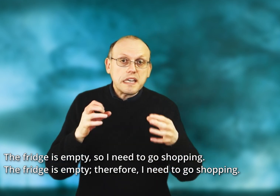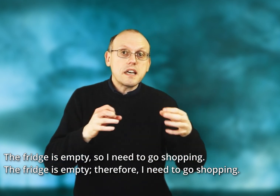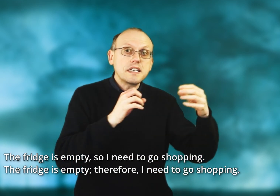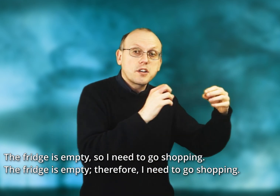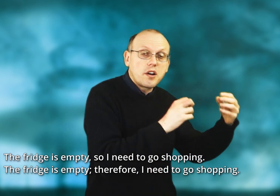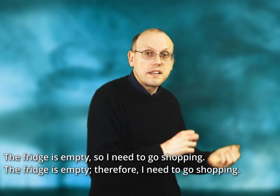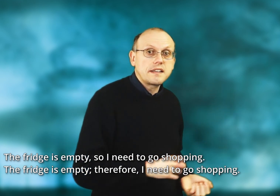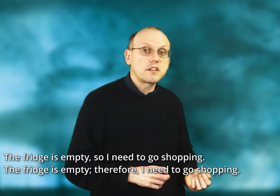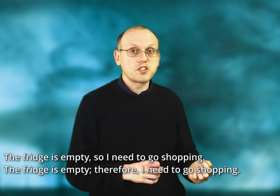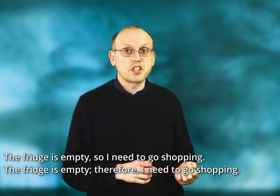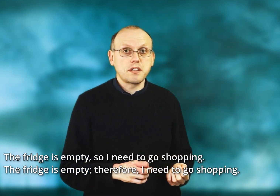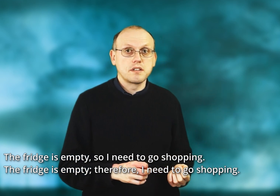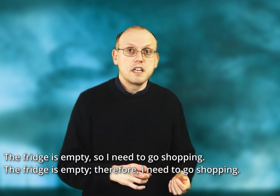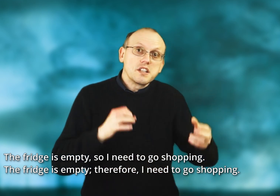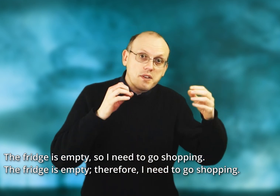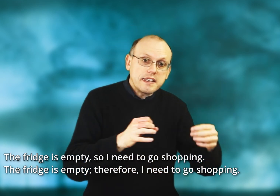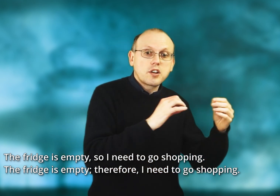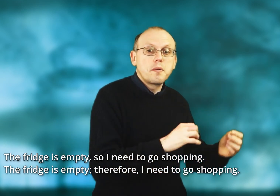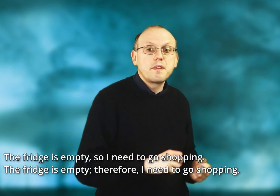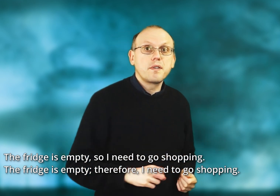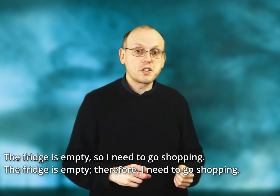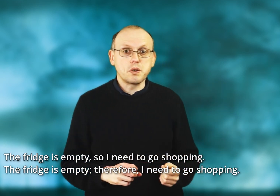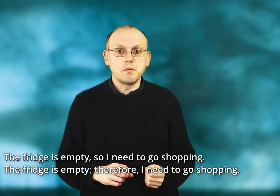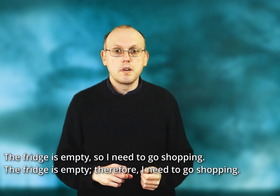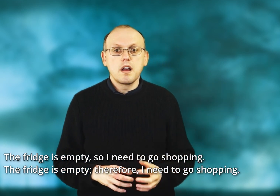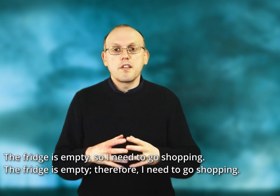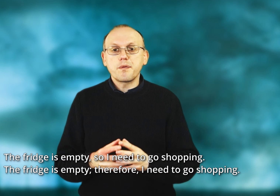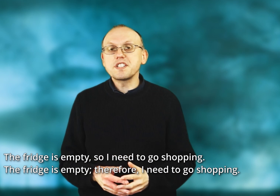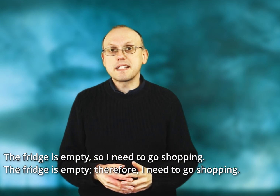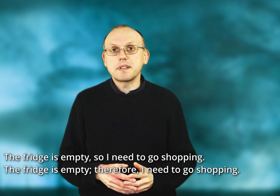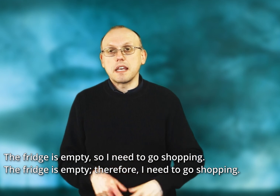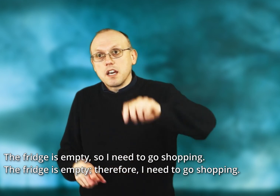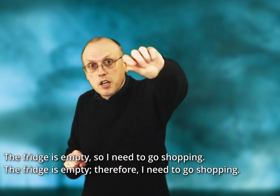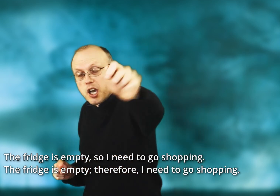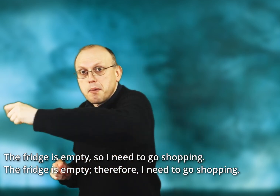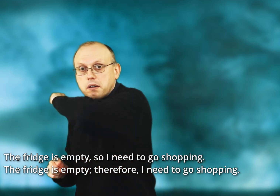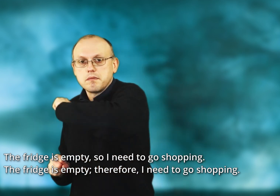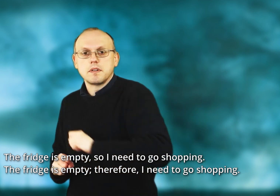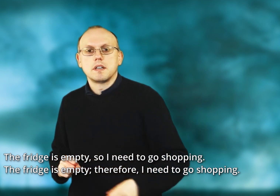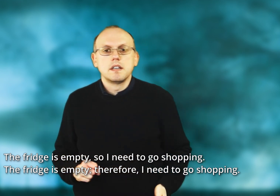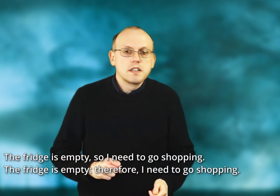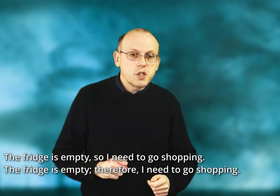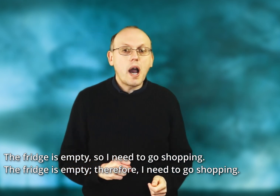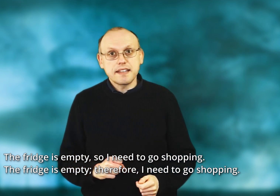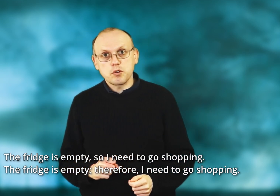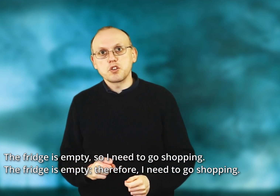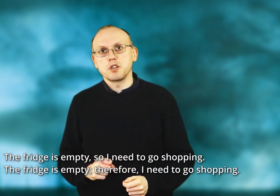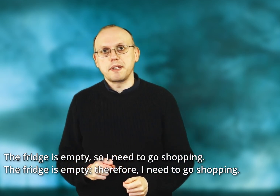is a coordinating conjunction. So I need a comma before so. The fridge is empty, comma. So I need to go shopping. I